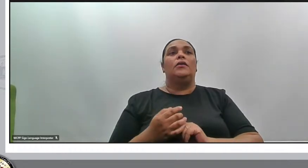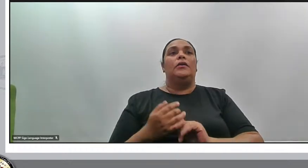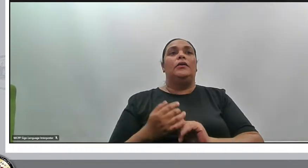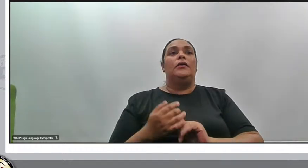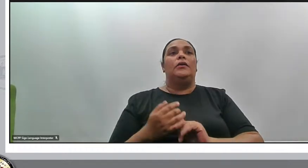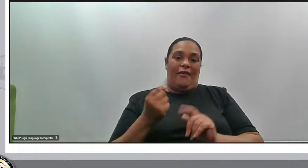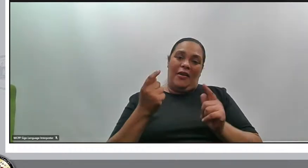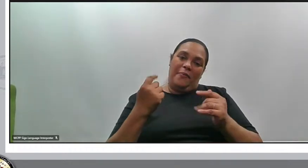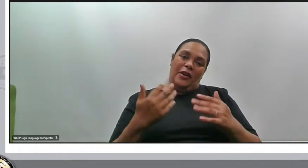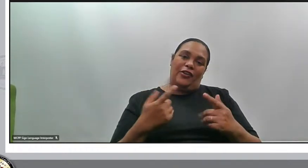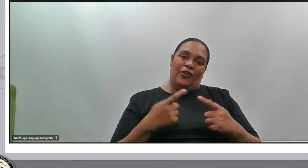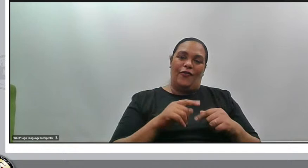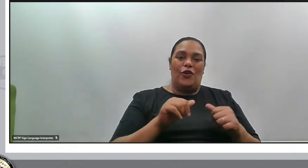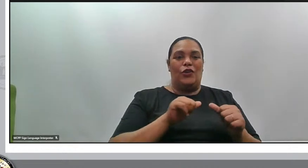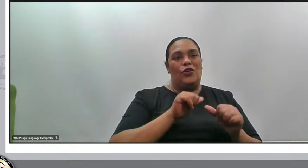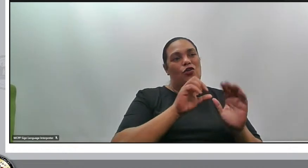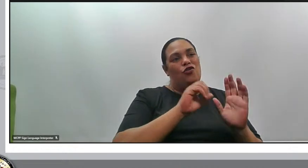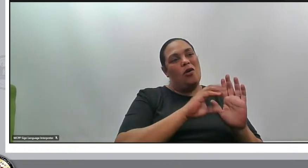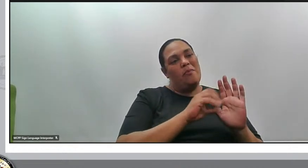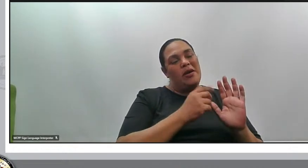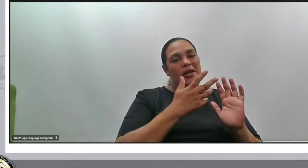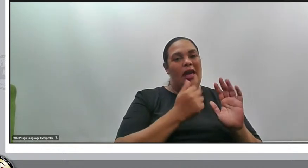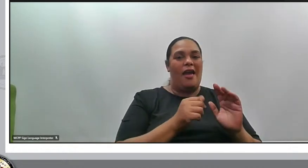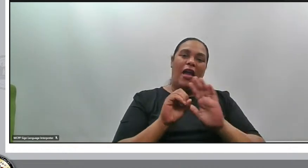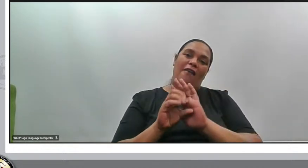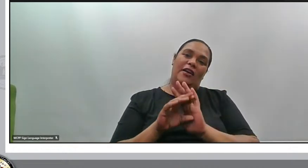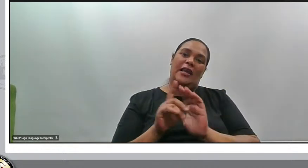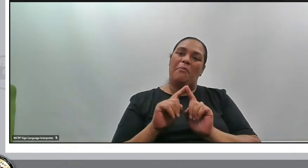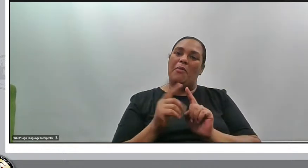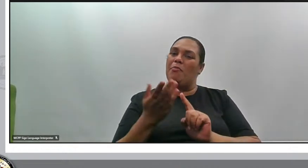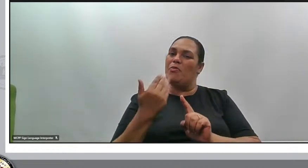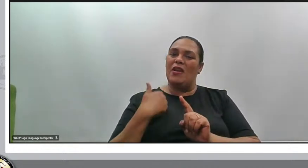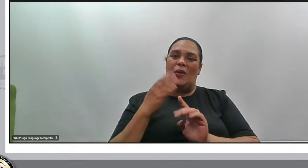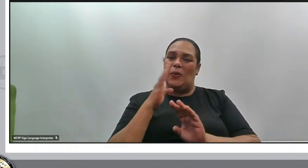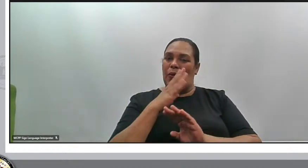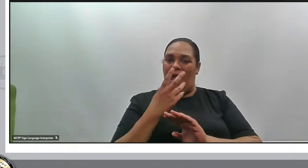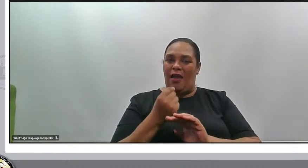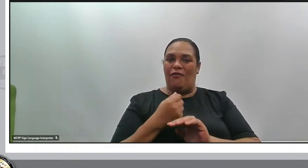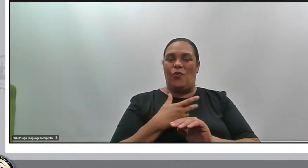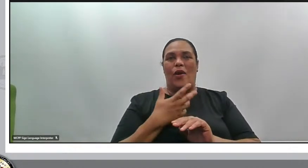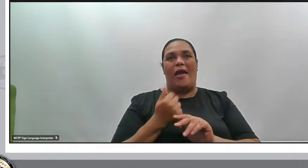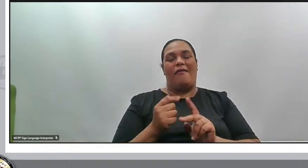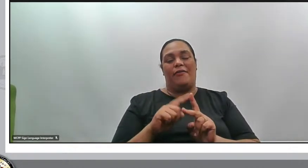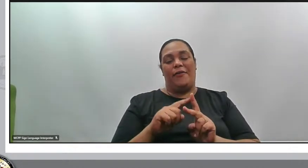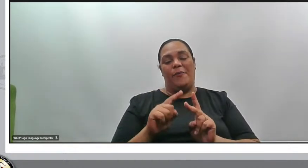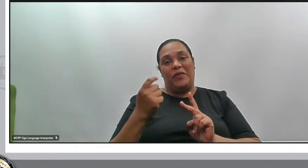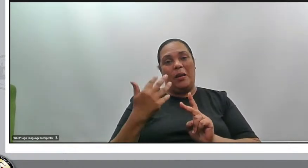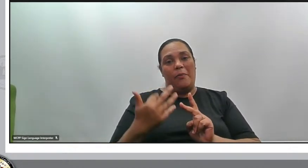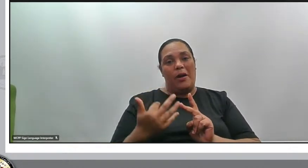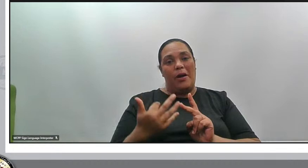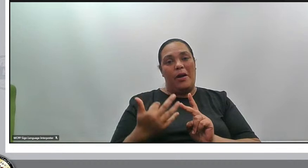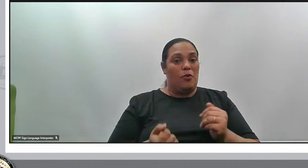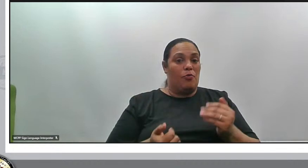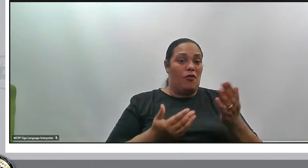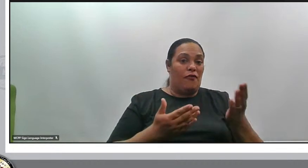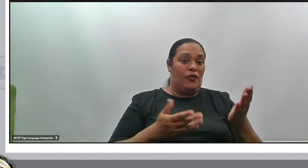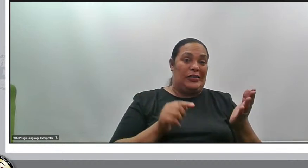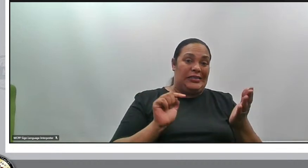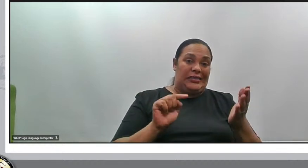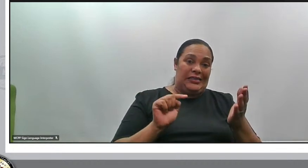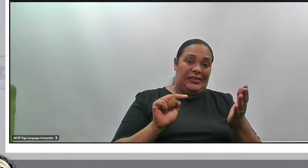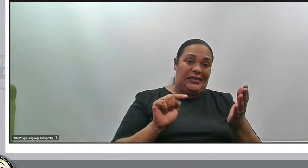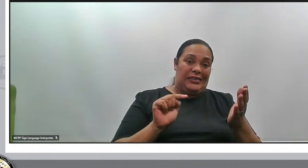a budget for social media advertising that we didn't previously have. We have a budget making provision there. I think